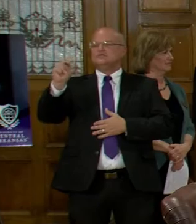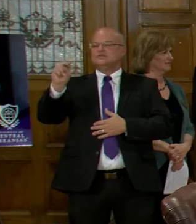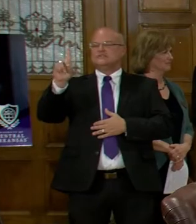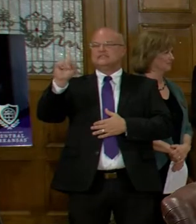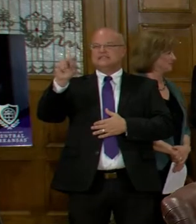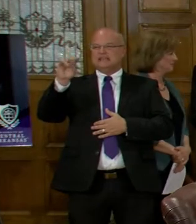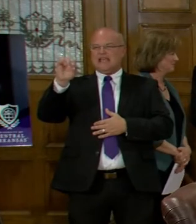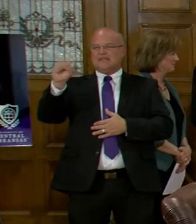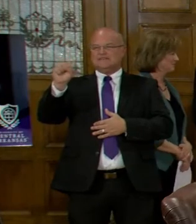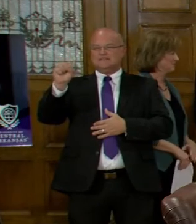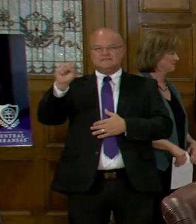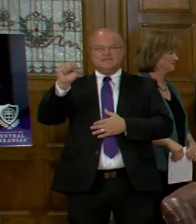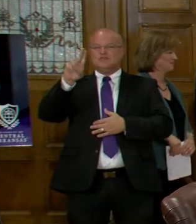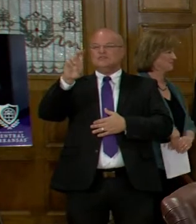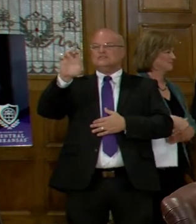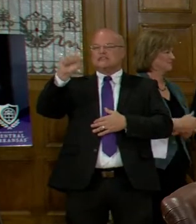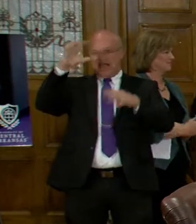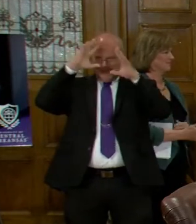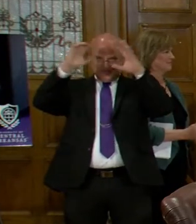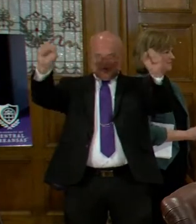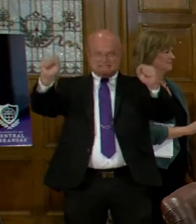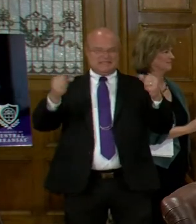UCA.